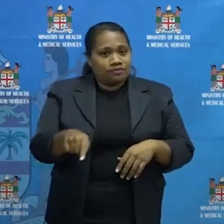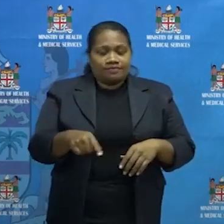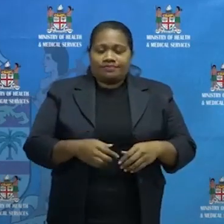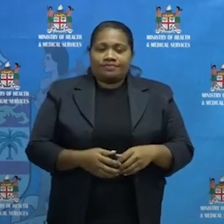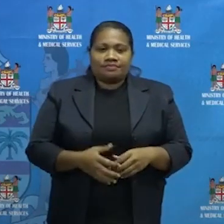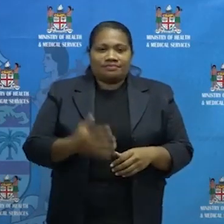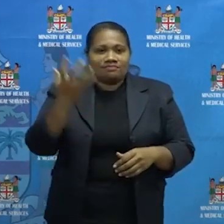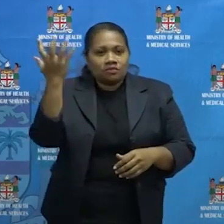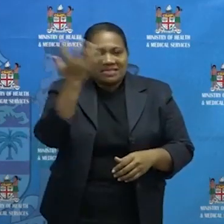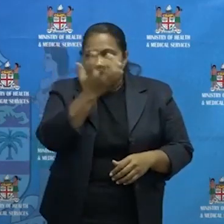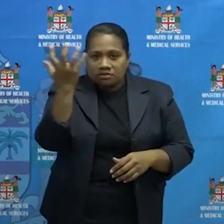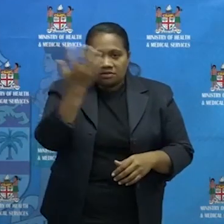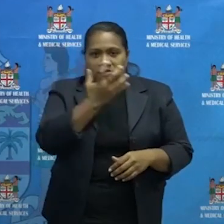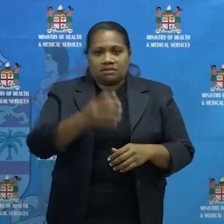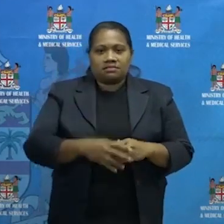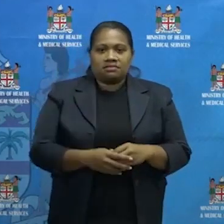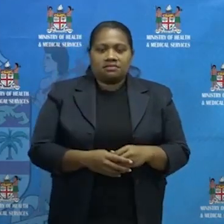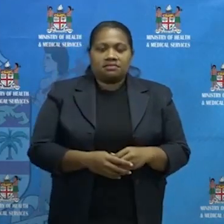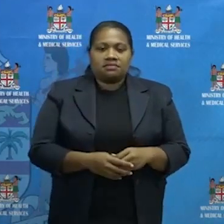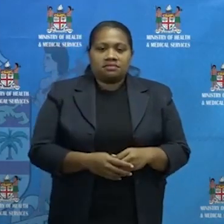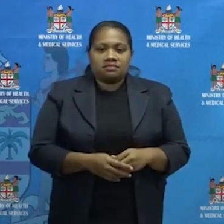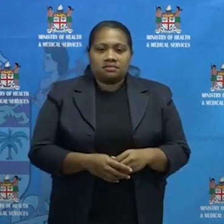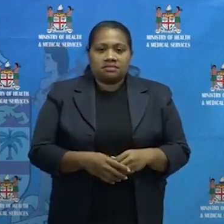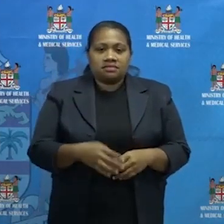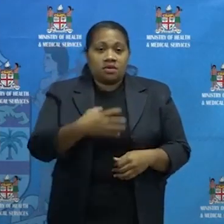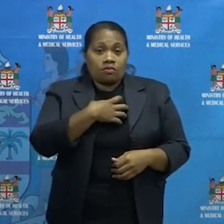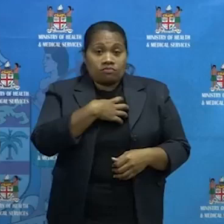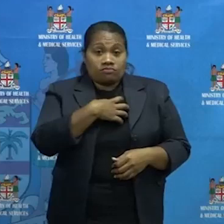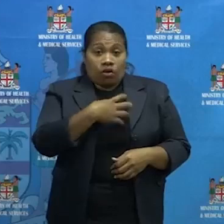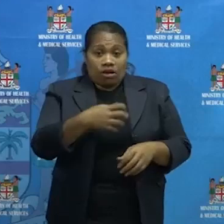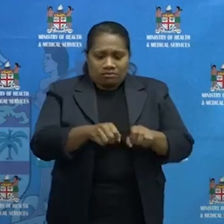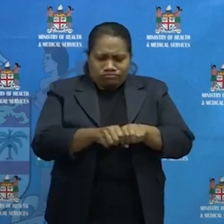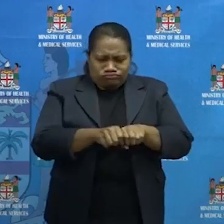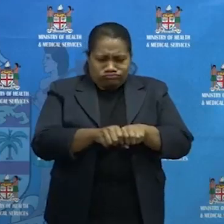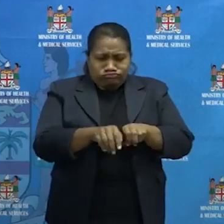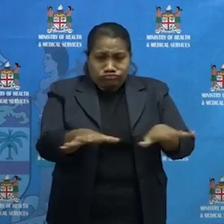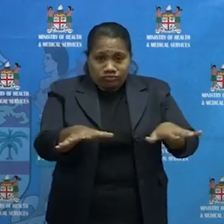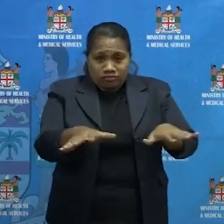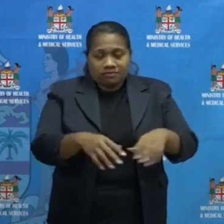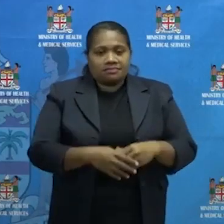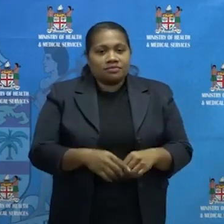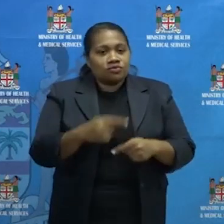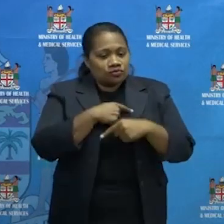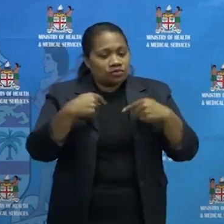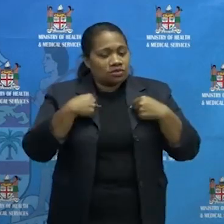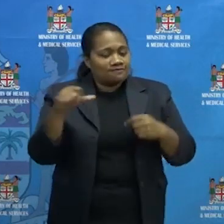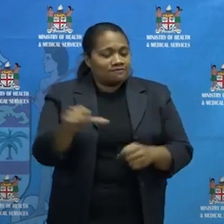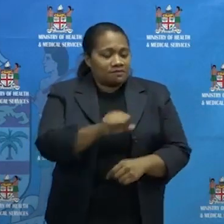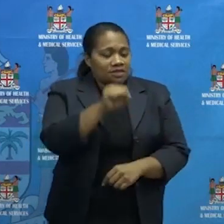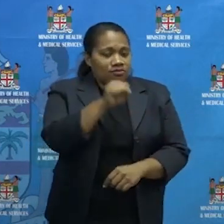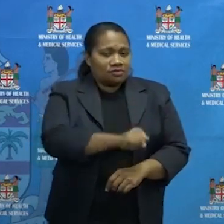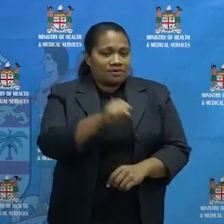is more transmissible, and we must treat it more seriously than we ever have done before.